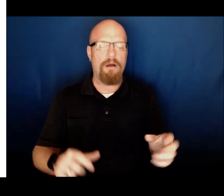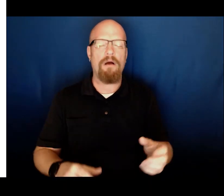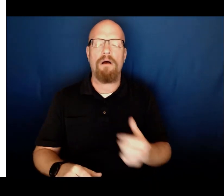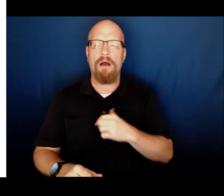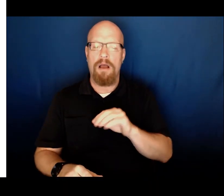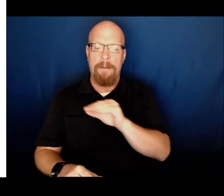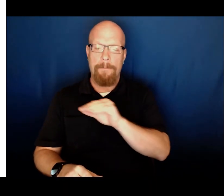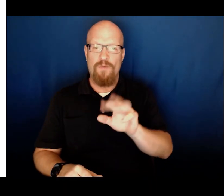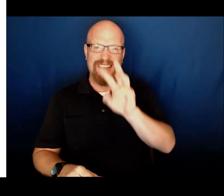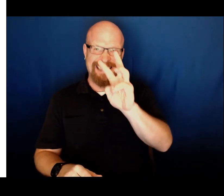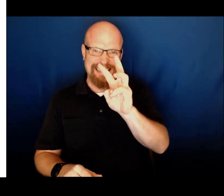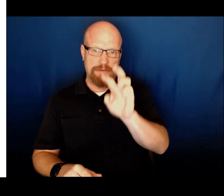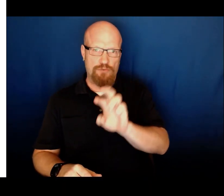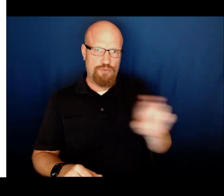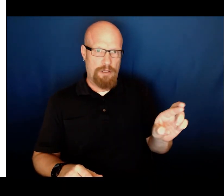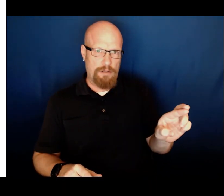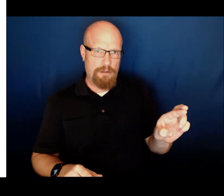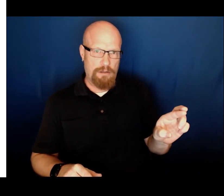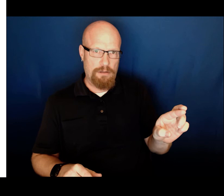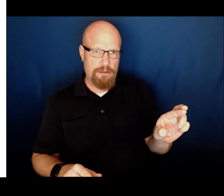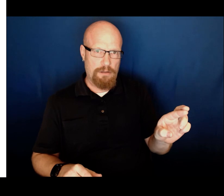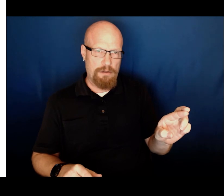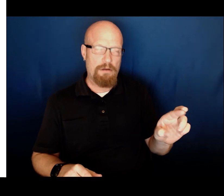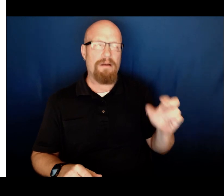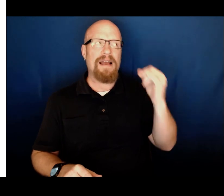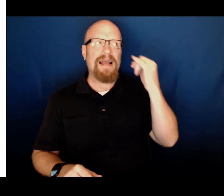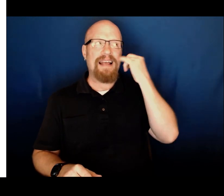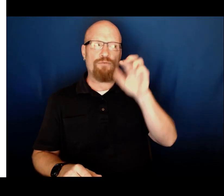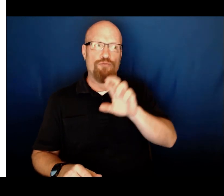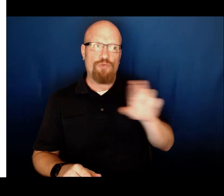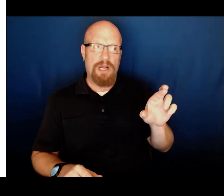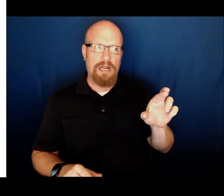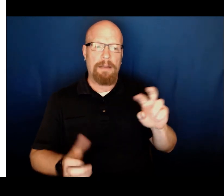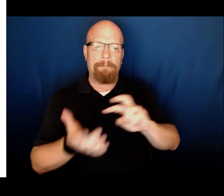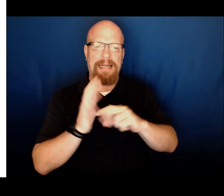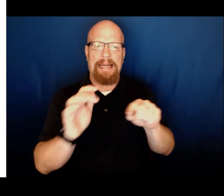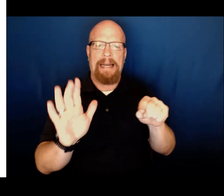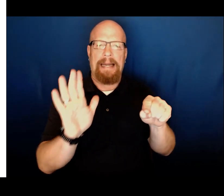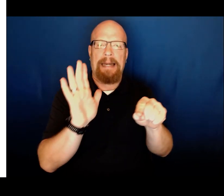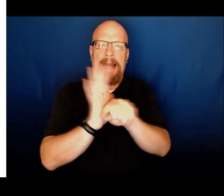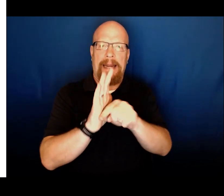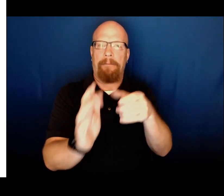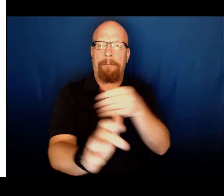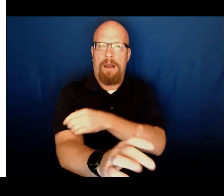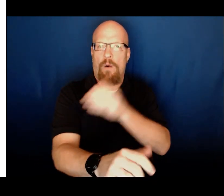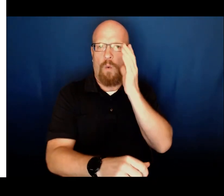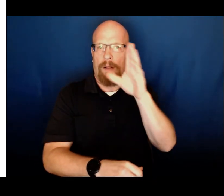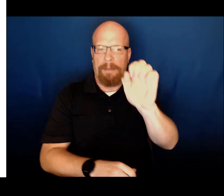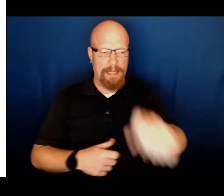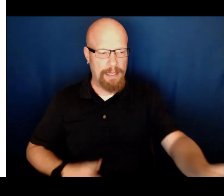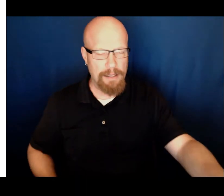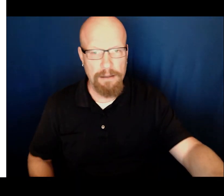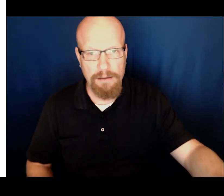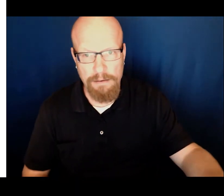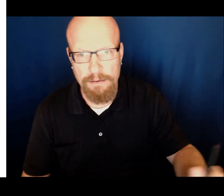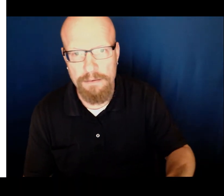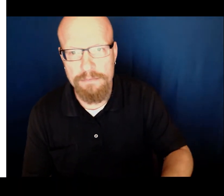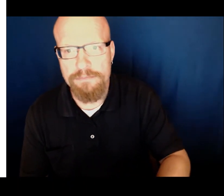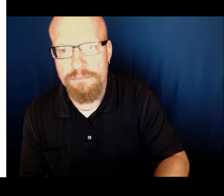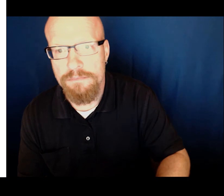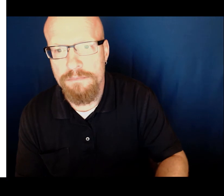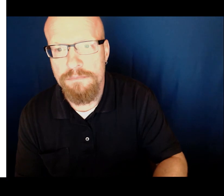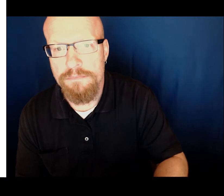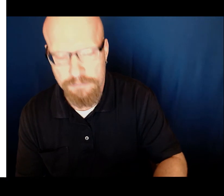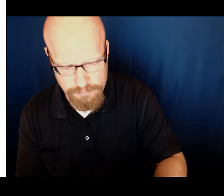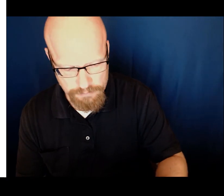we move left or right? We moved 6 places to the right, meaning this will be a negative exponent.